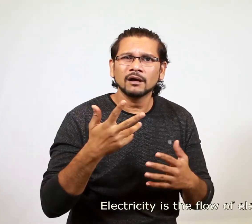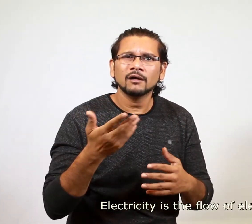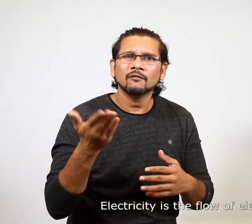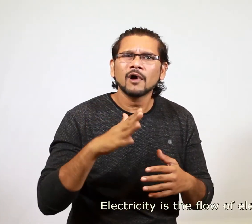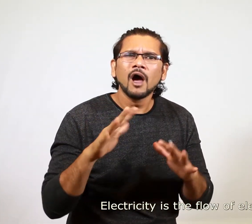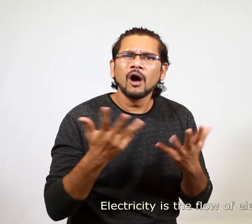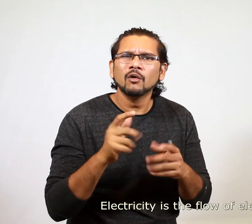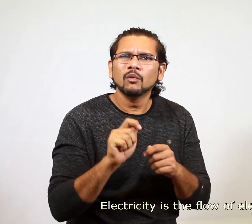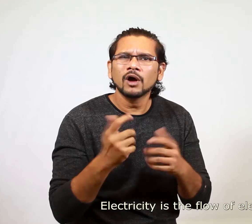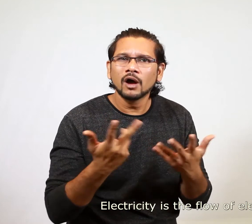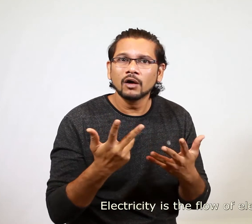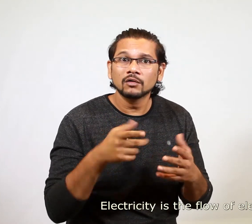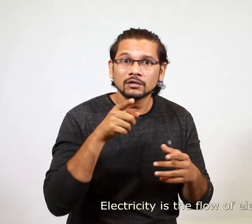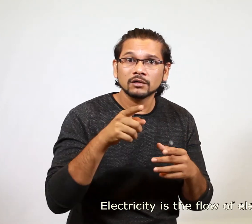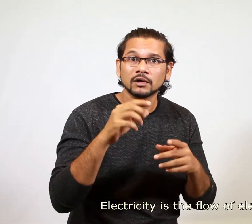Electricity is the flow of electrons.